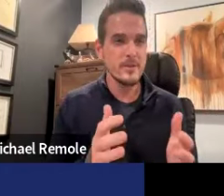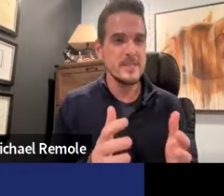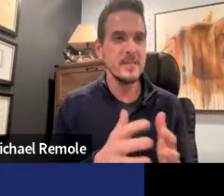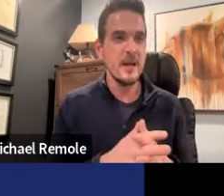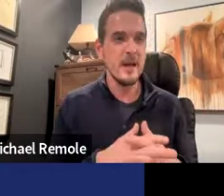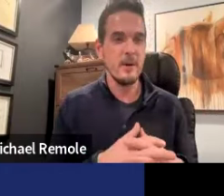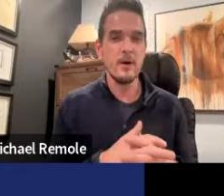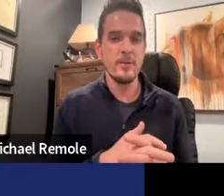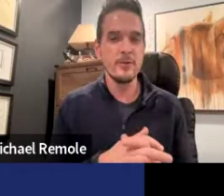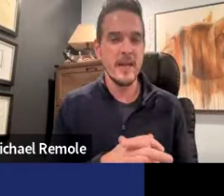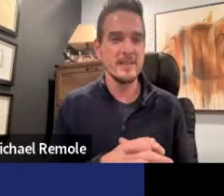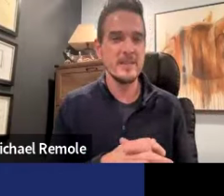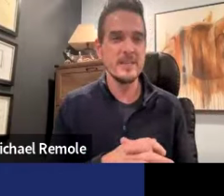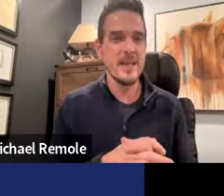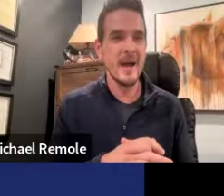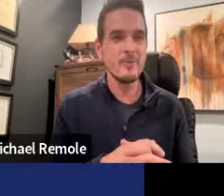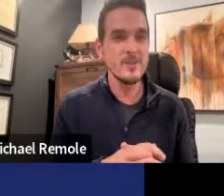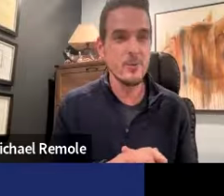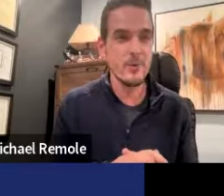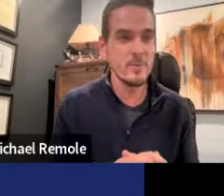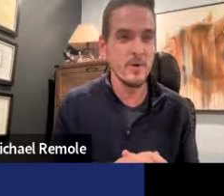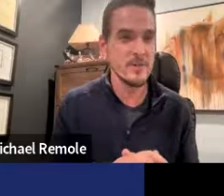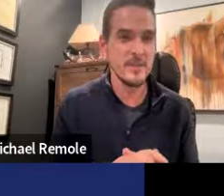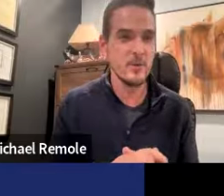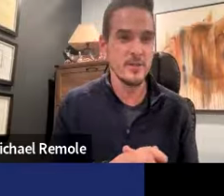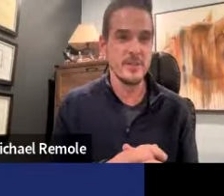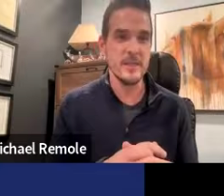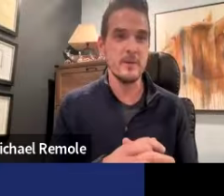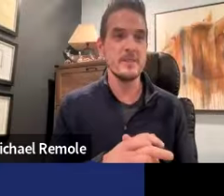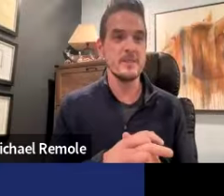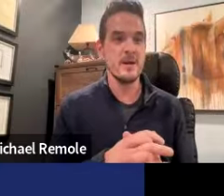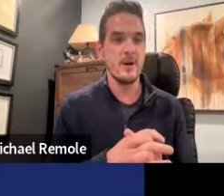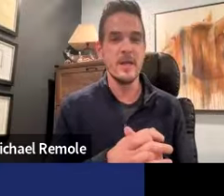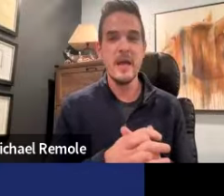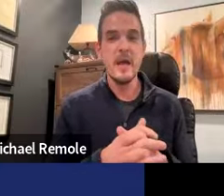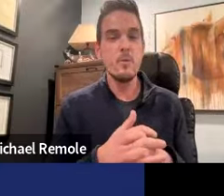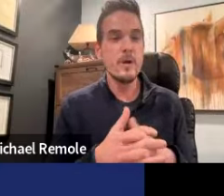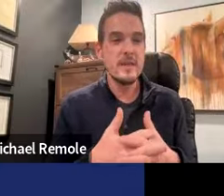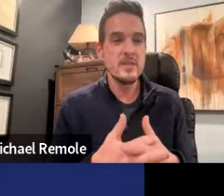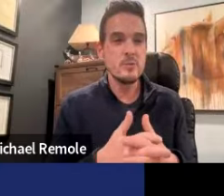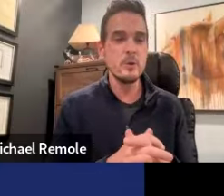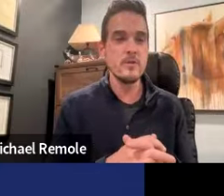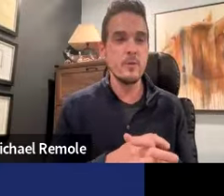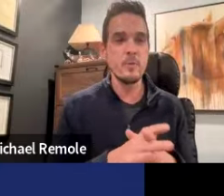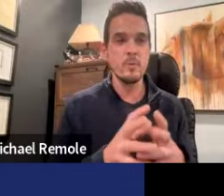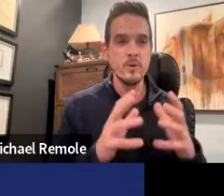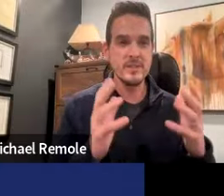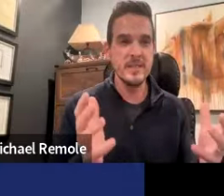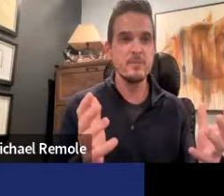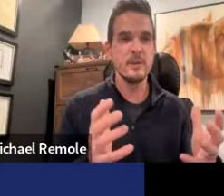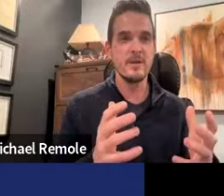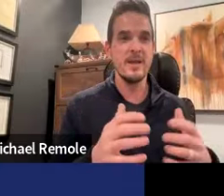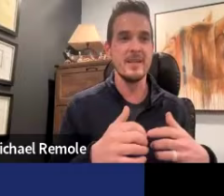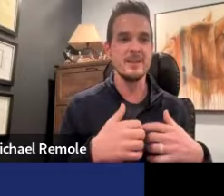our part C, our third case is how do we score those part C questions that we get stuck on? What things do we look for when